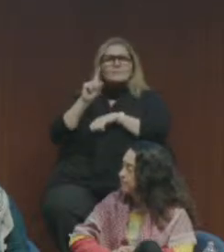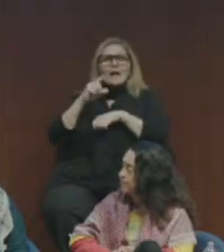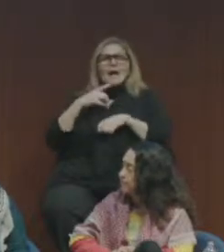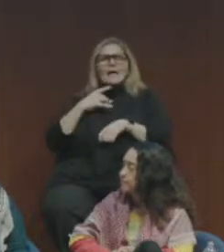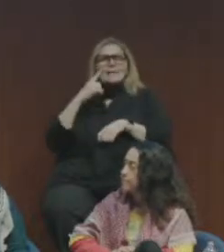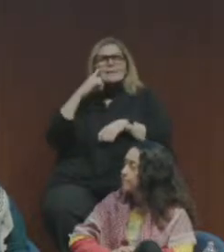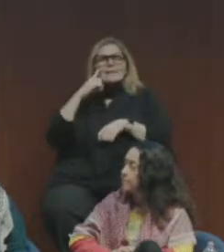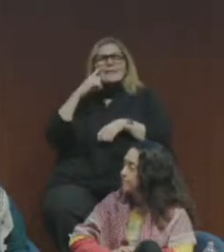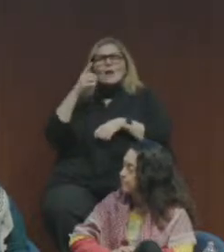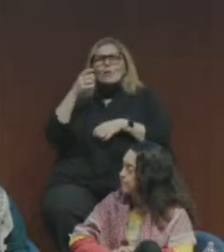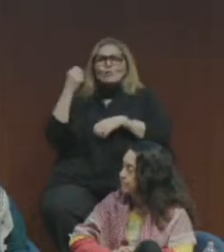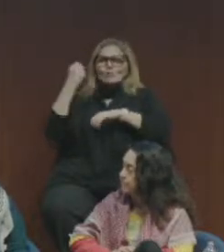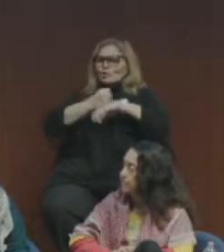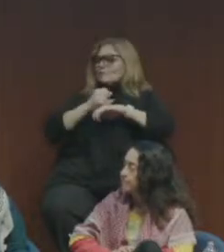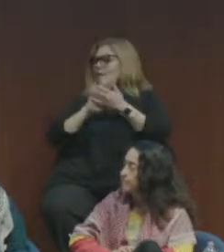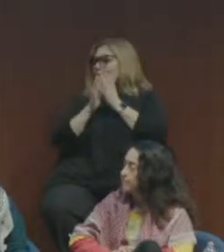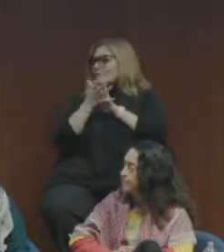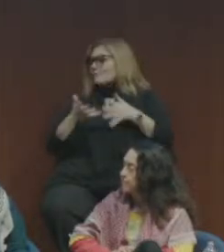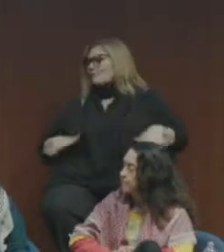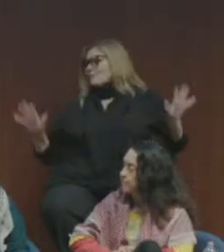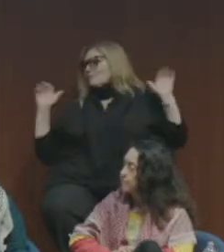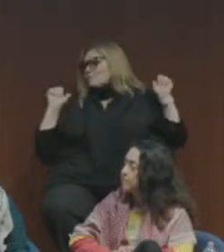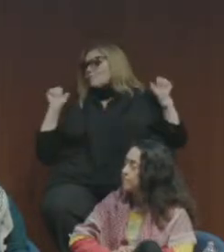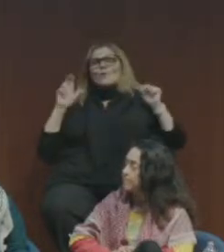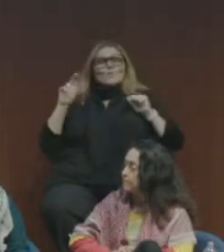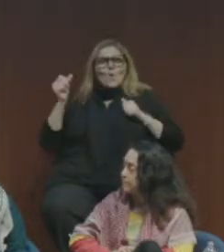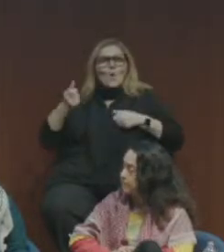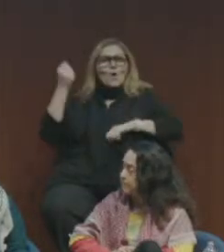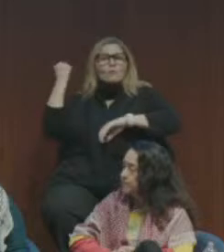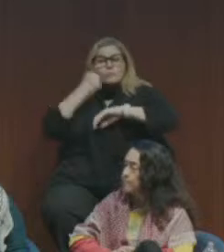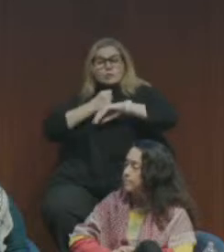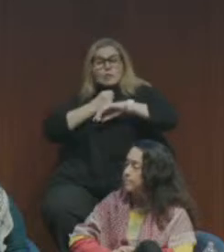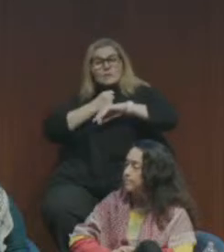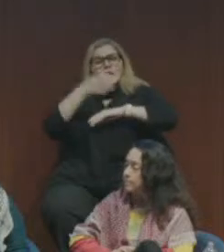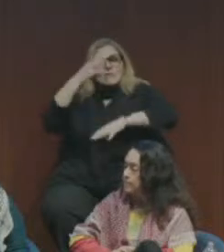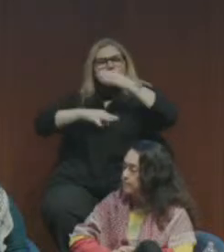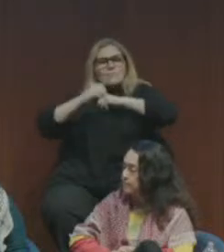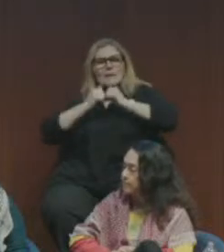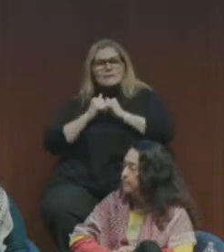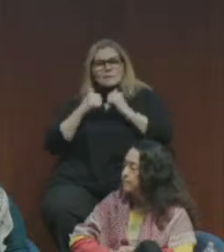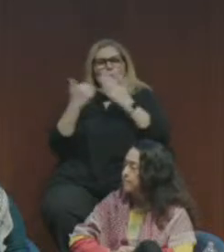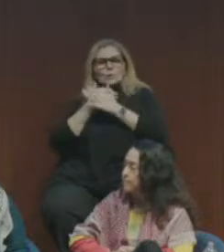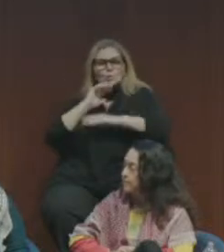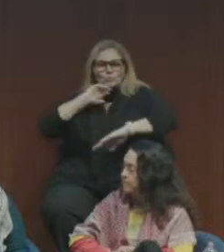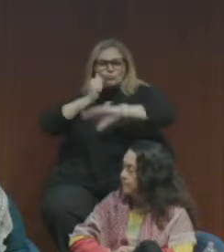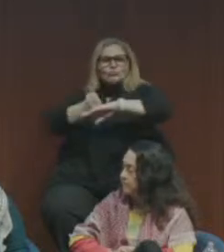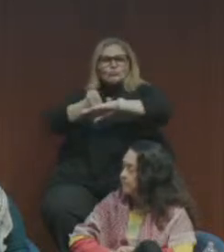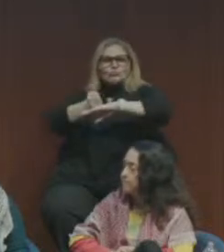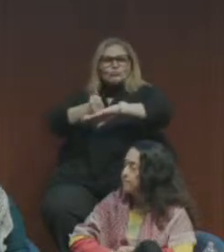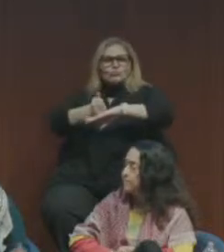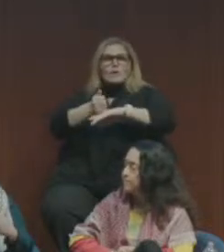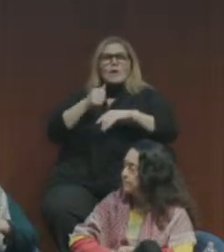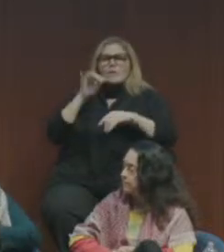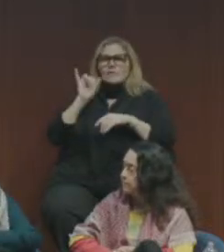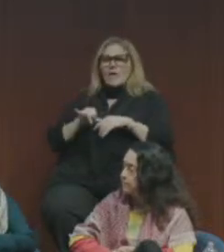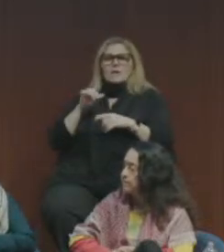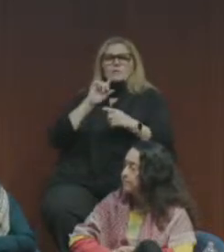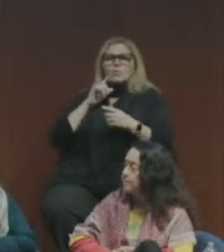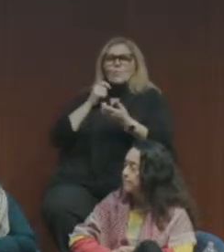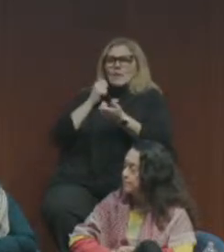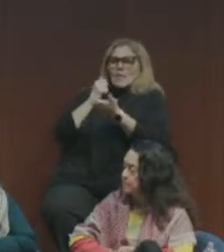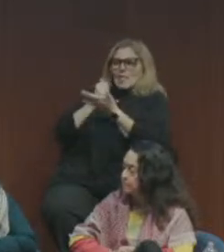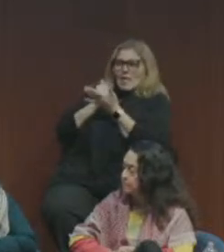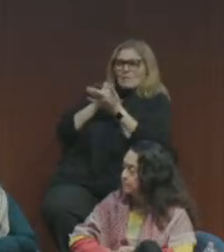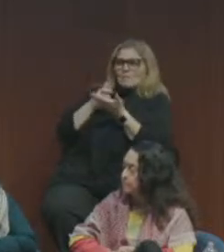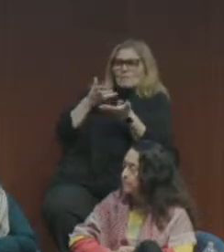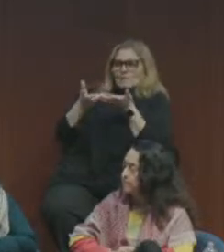also replace them with the kinds of infrastructure that are quite hard for the university to deal with. And I